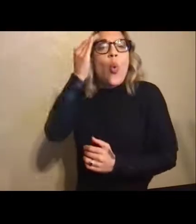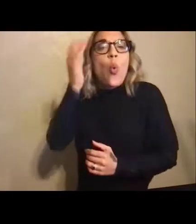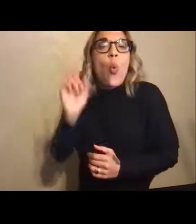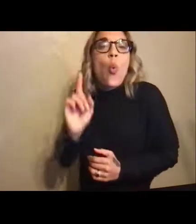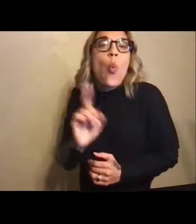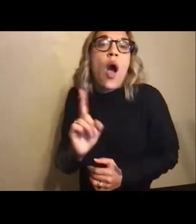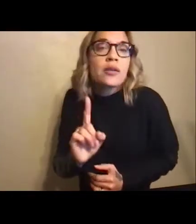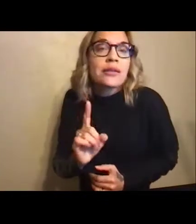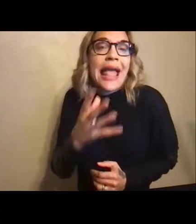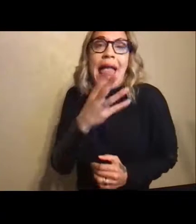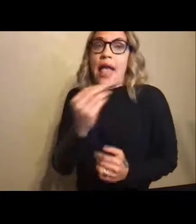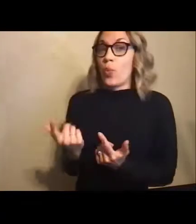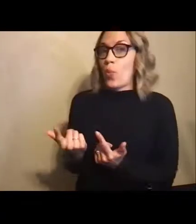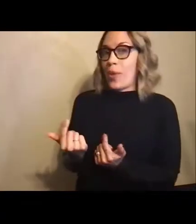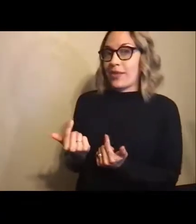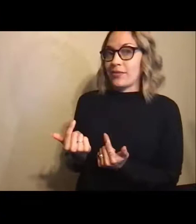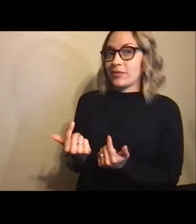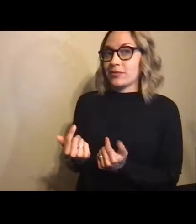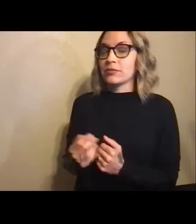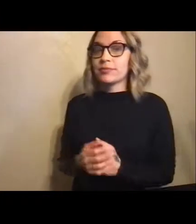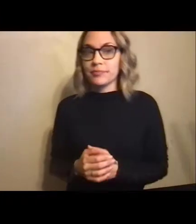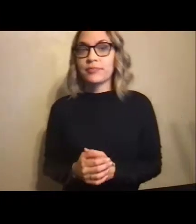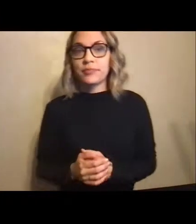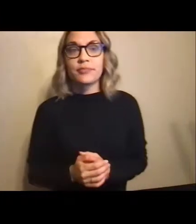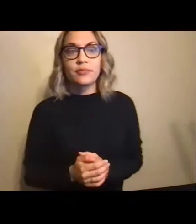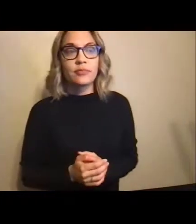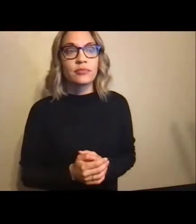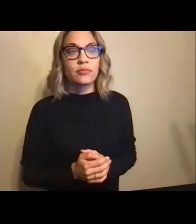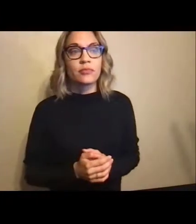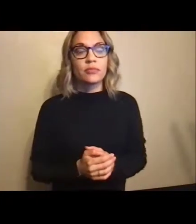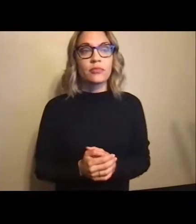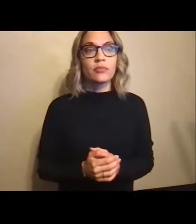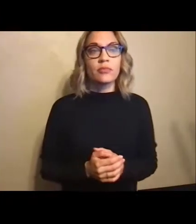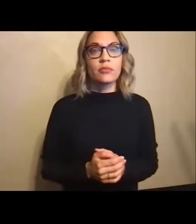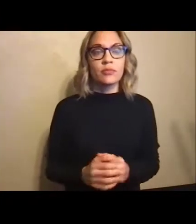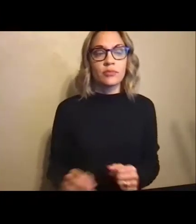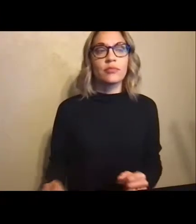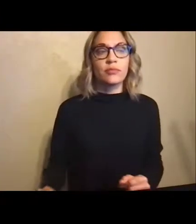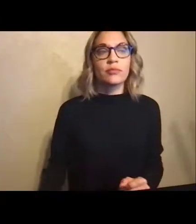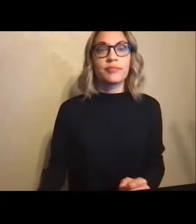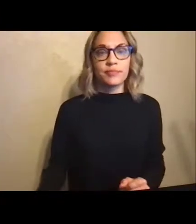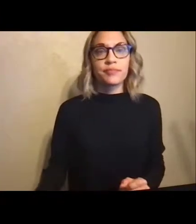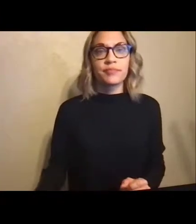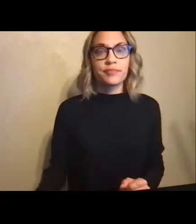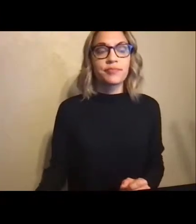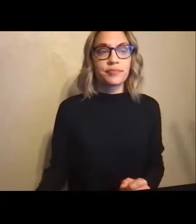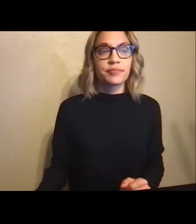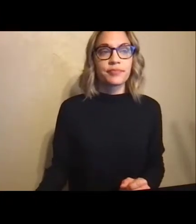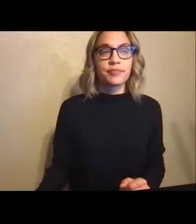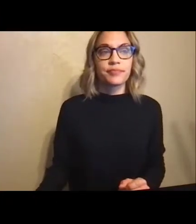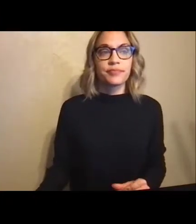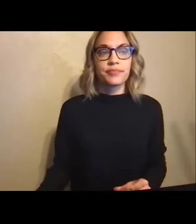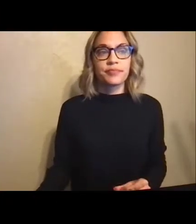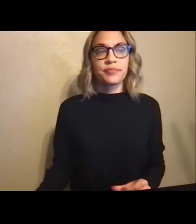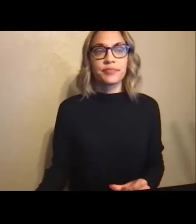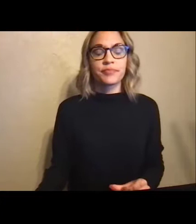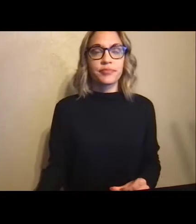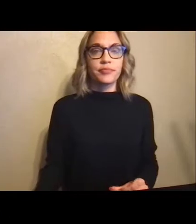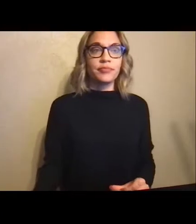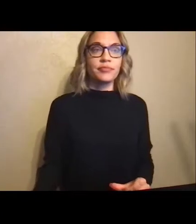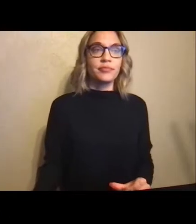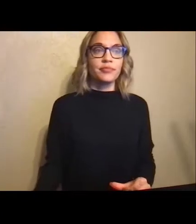is because of lack of delegation. You need to know where and what to delegate.